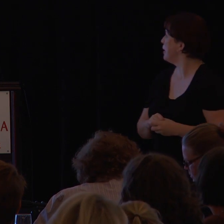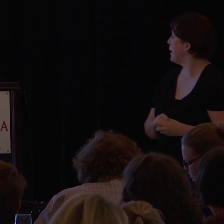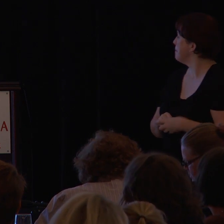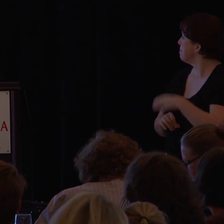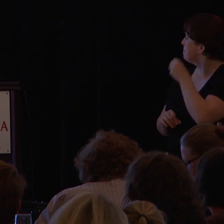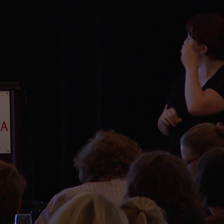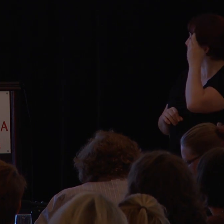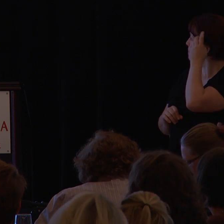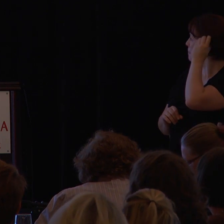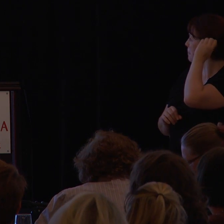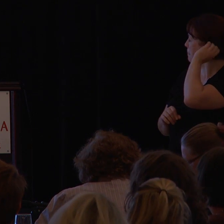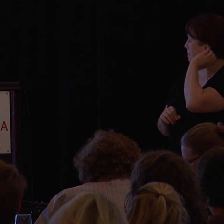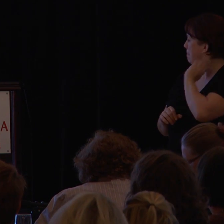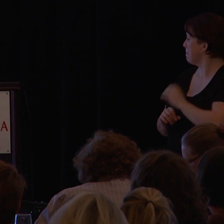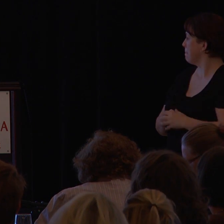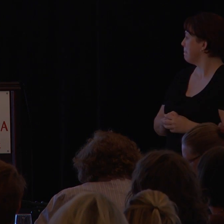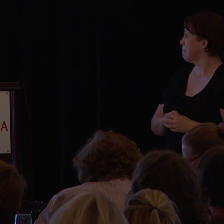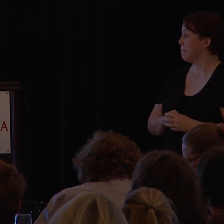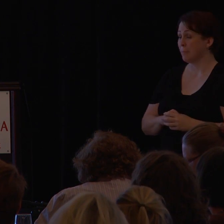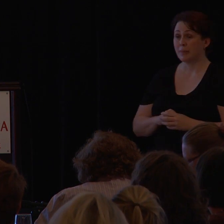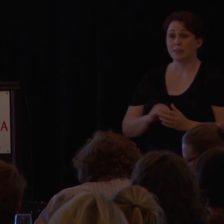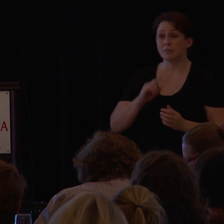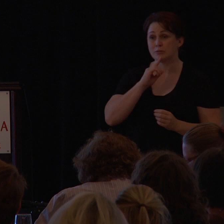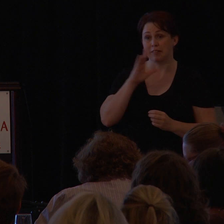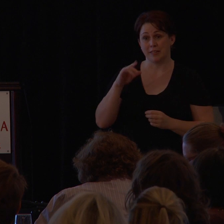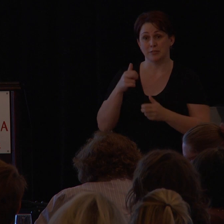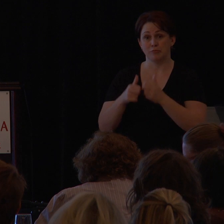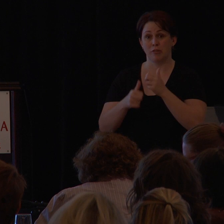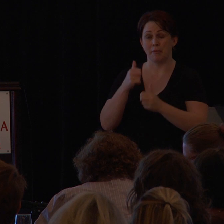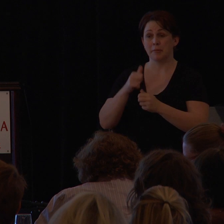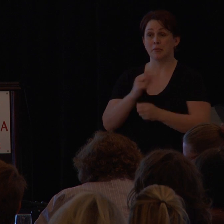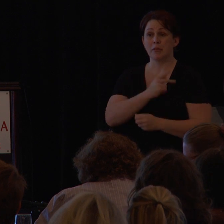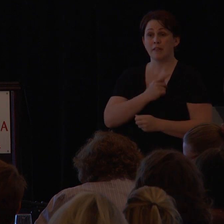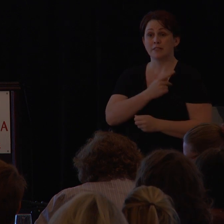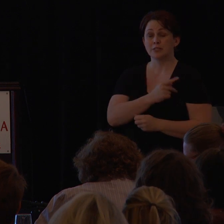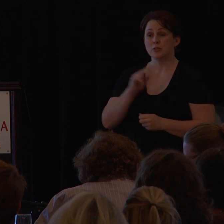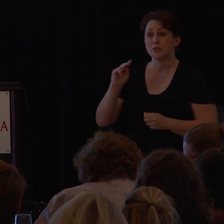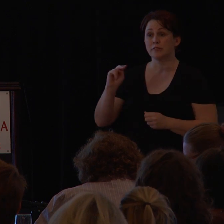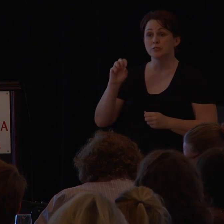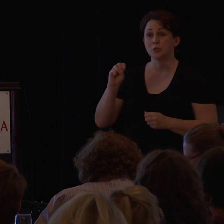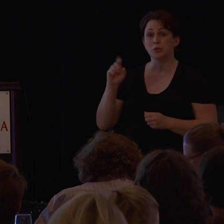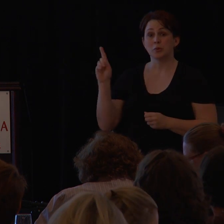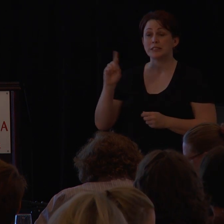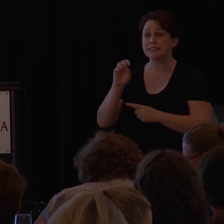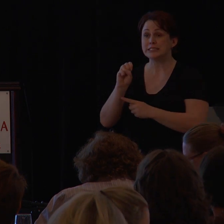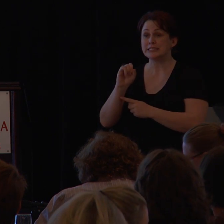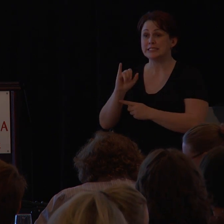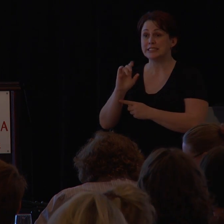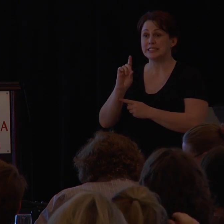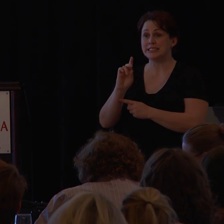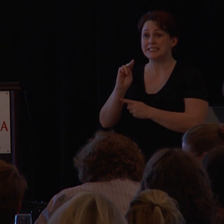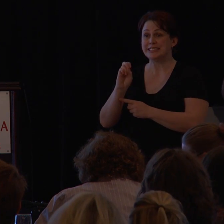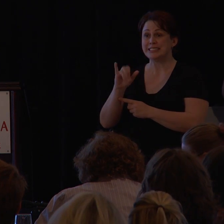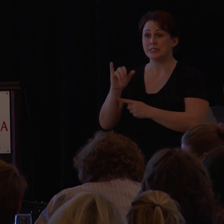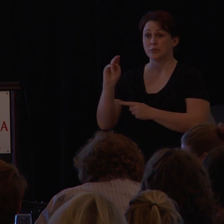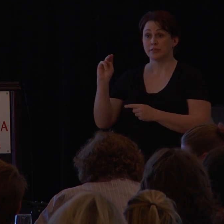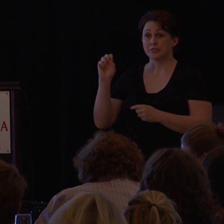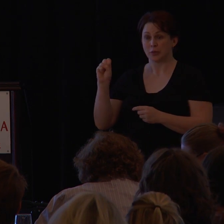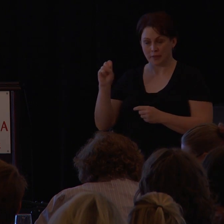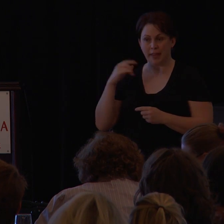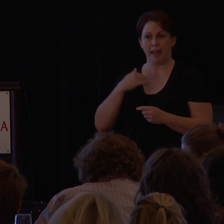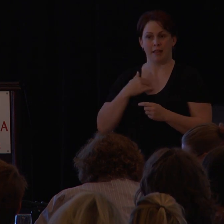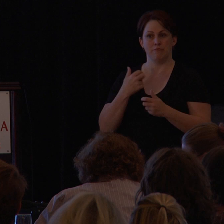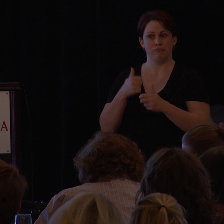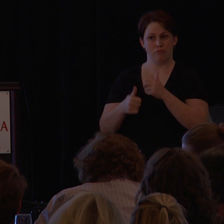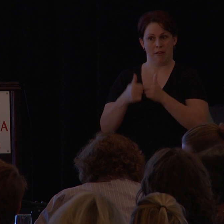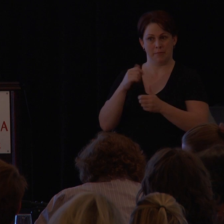This is a fairly real problem, and in Sydney, Nova Scotia, around December of last year, there was a big issue around sexting in the